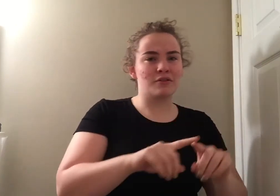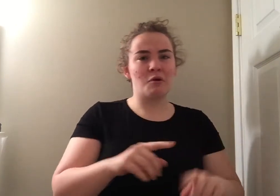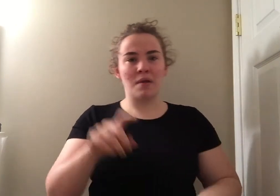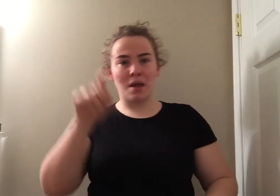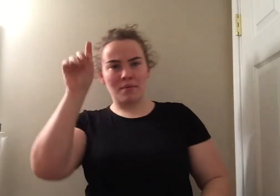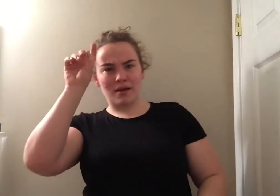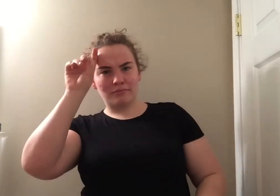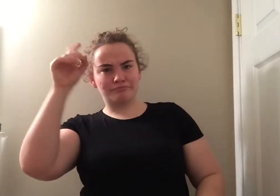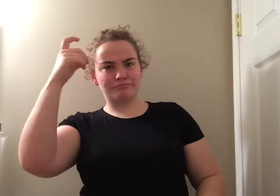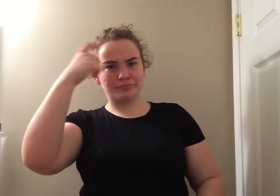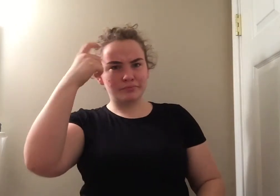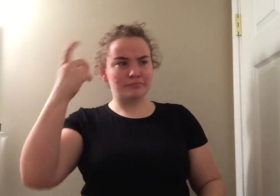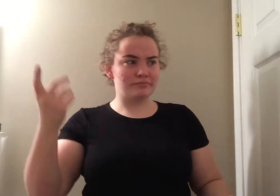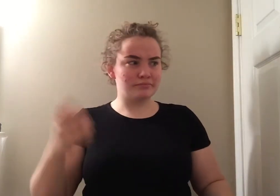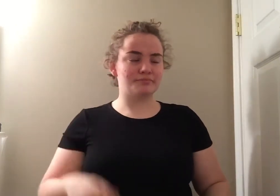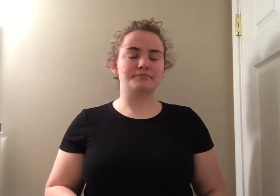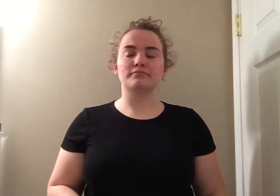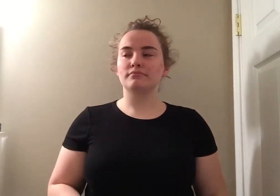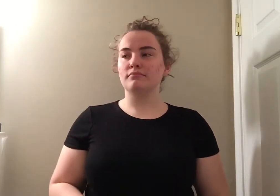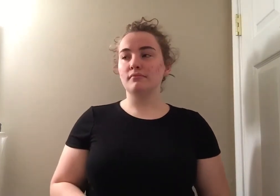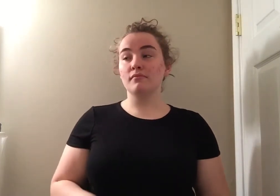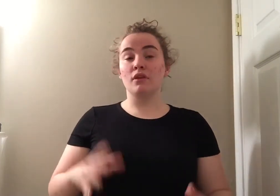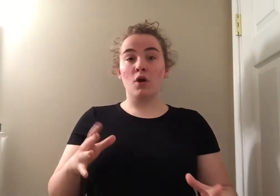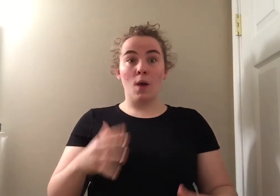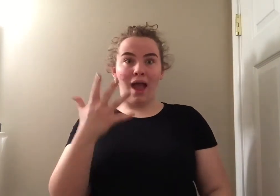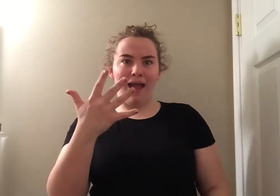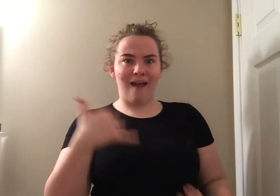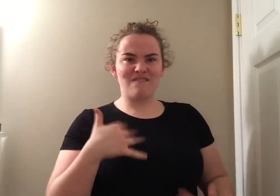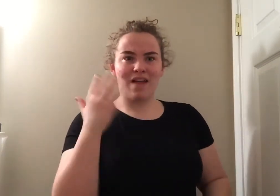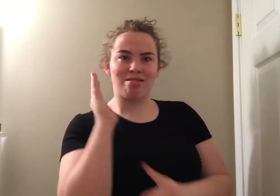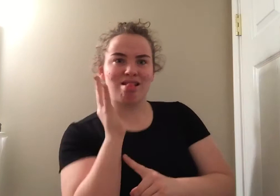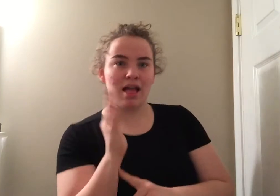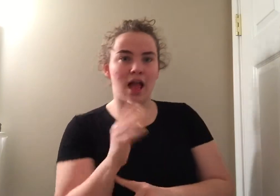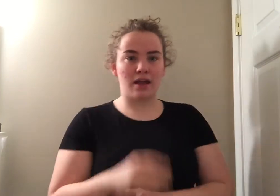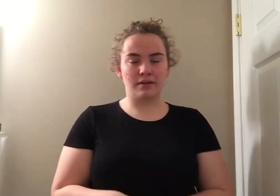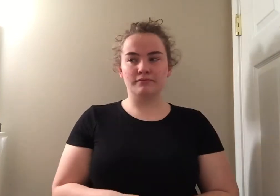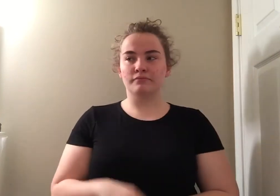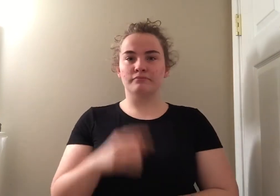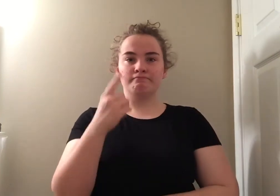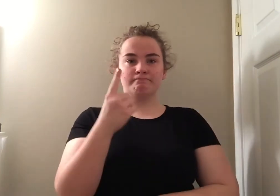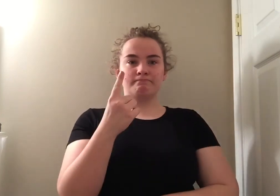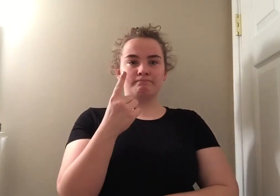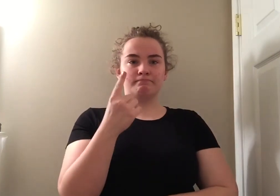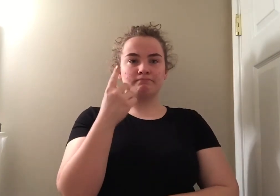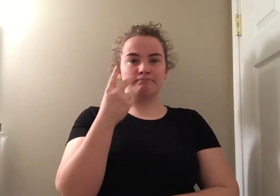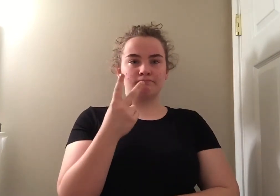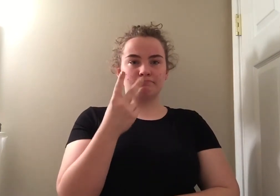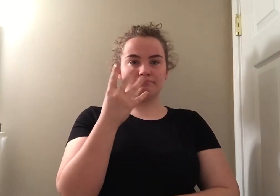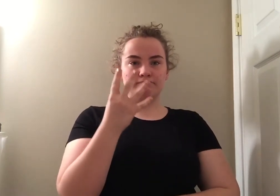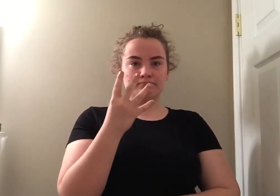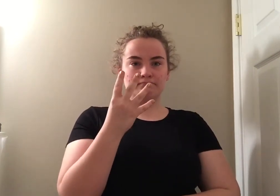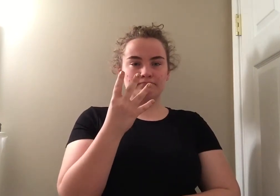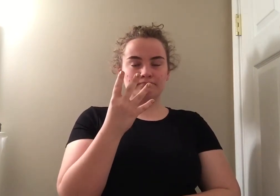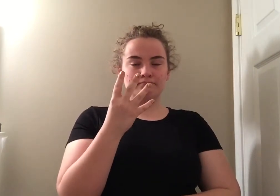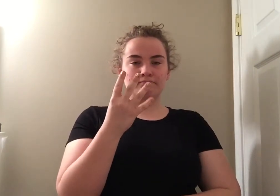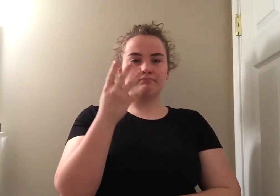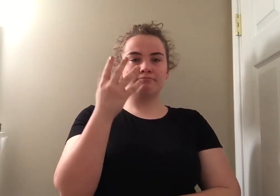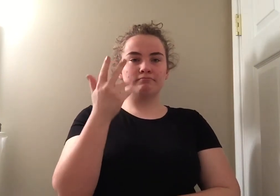to do, you have 5 seconds to take out your reading interactive notebook. Blue, 5, 4, Rihanna's ready, 3,